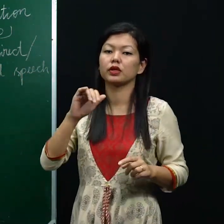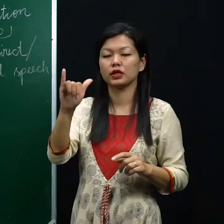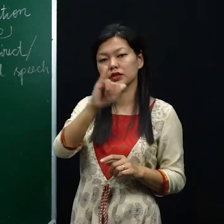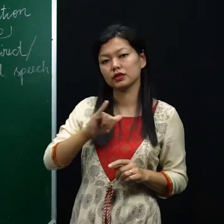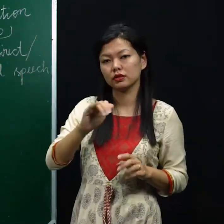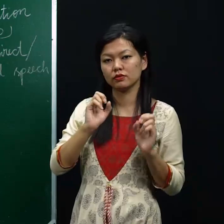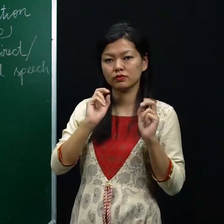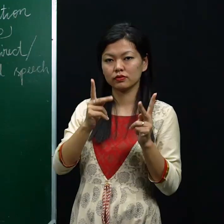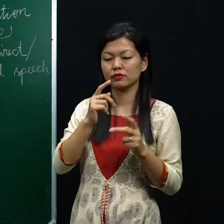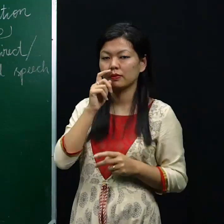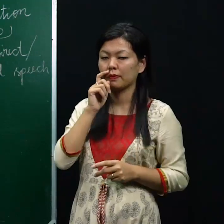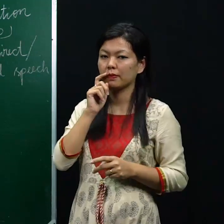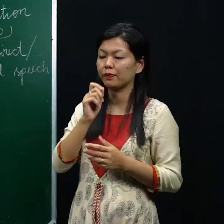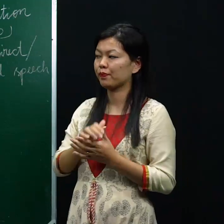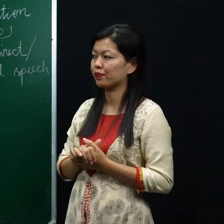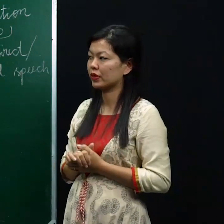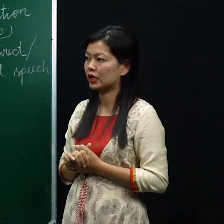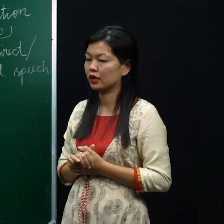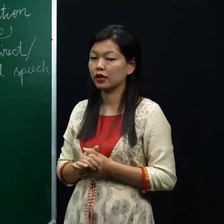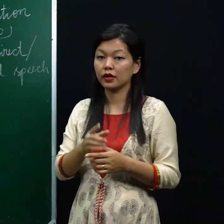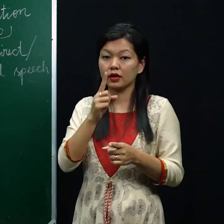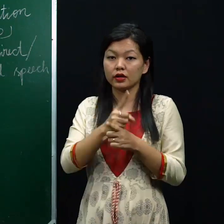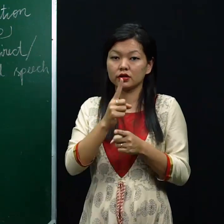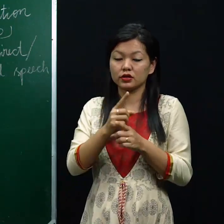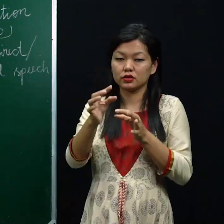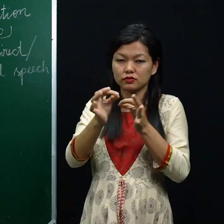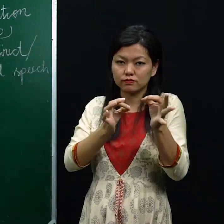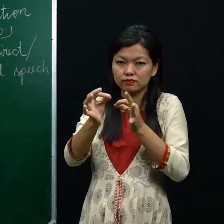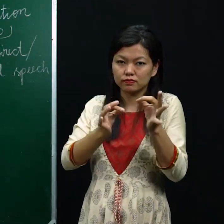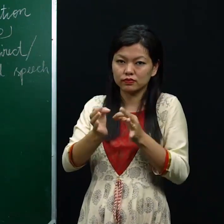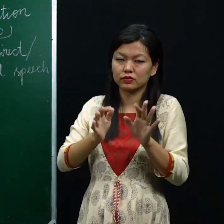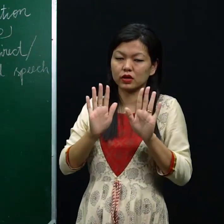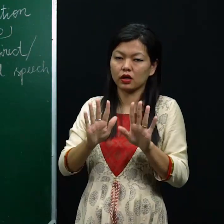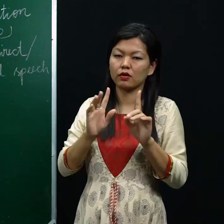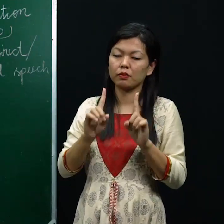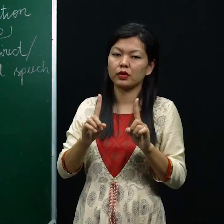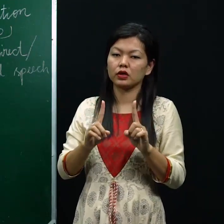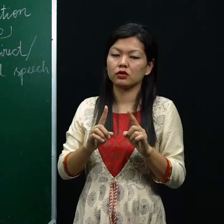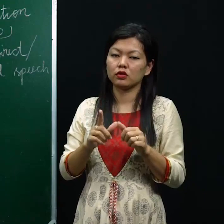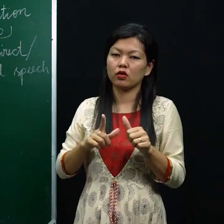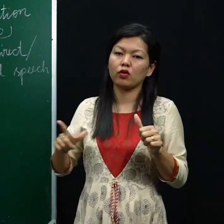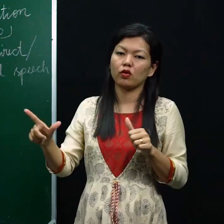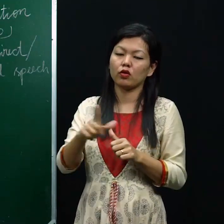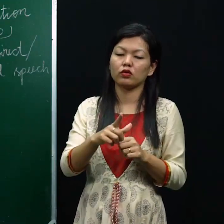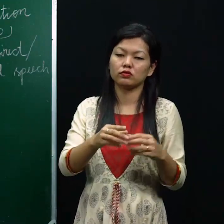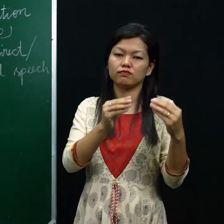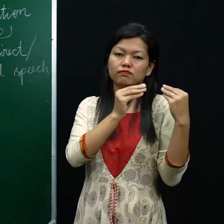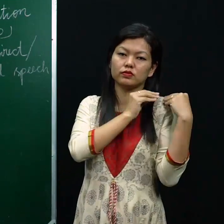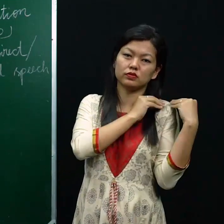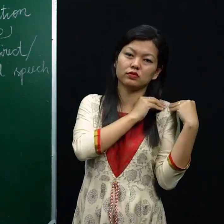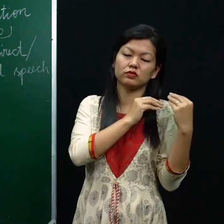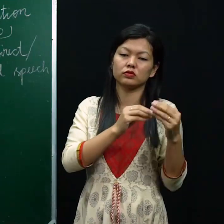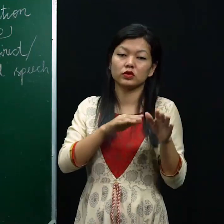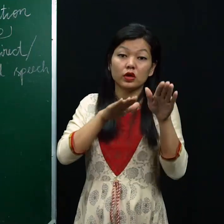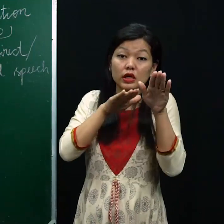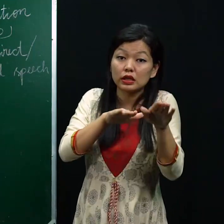the exercises for you. We are giving you the explanations so that it will help you to solve all your exercises by yourself. And